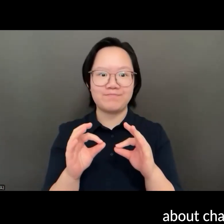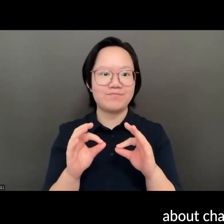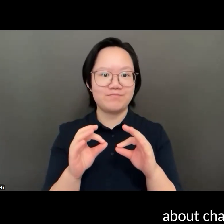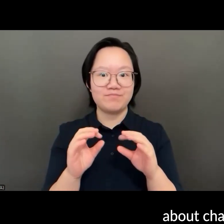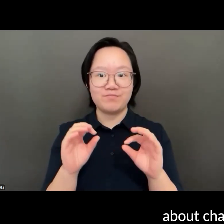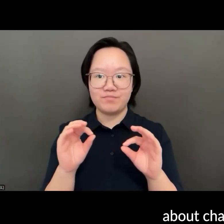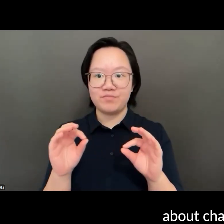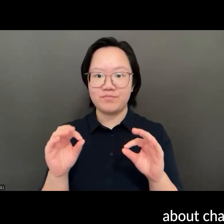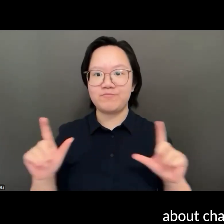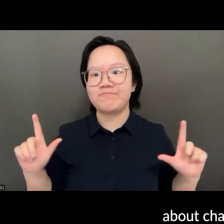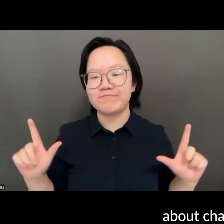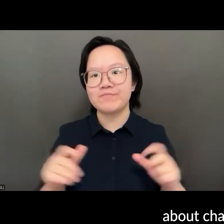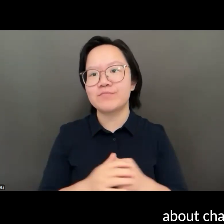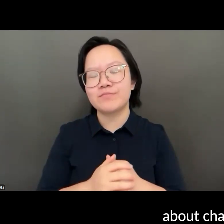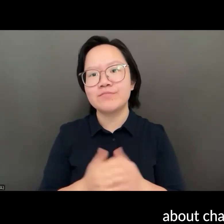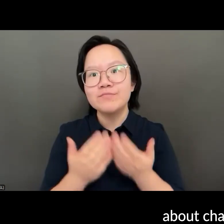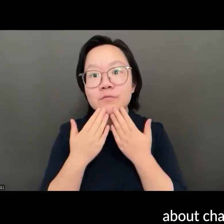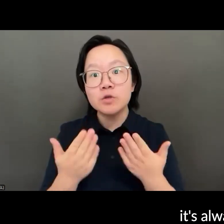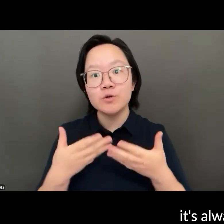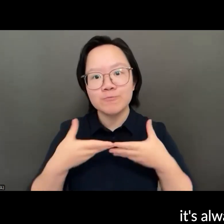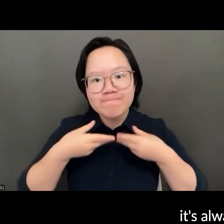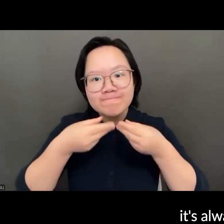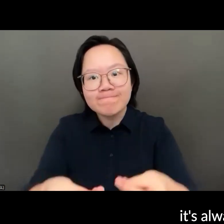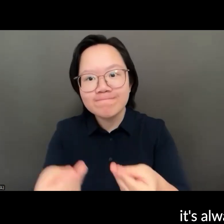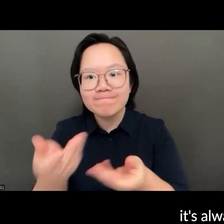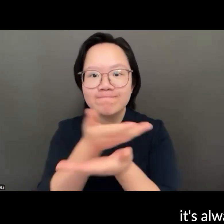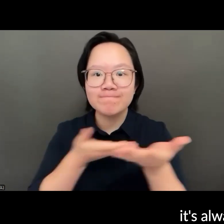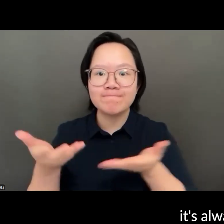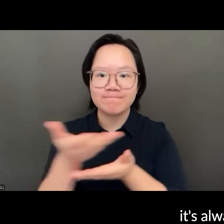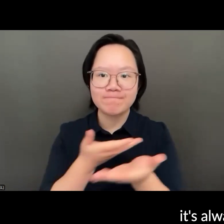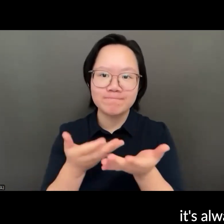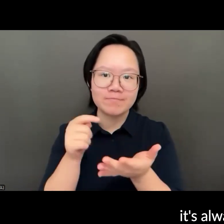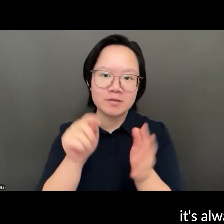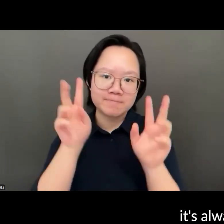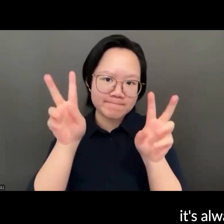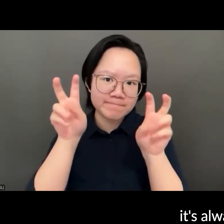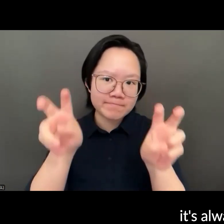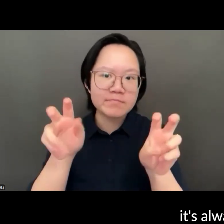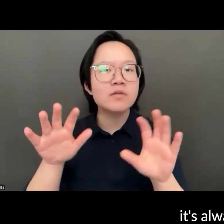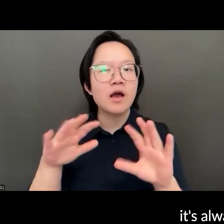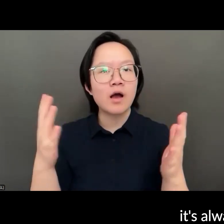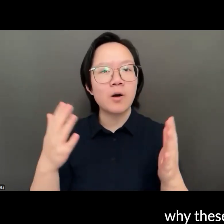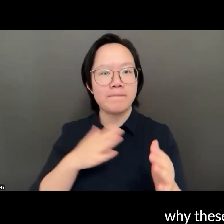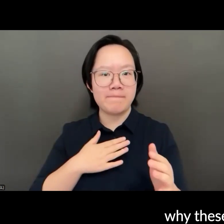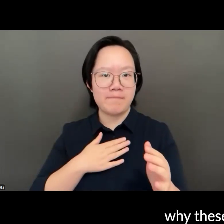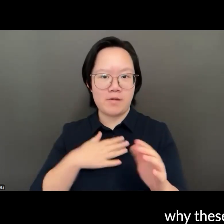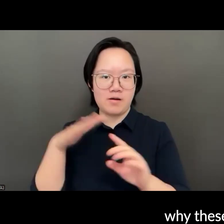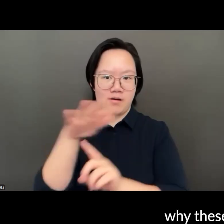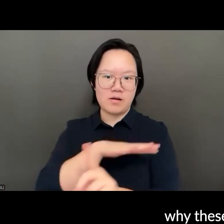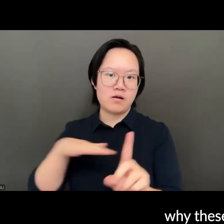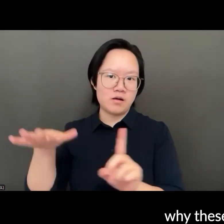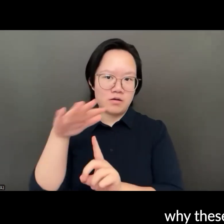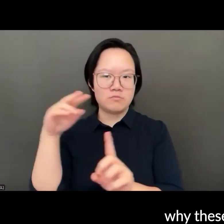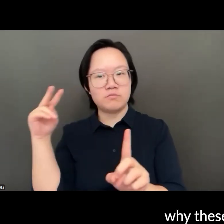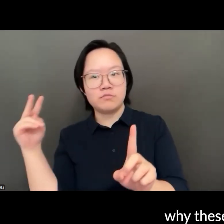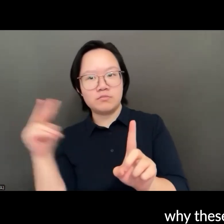the attitudes and building awareness, it's always important to start by understanding why these kinds